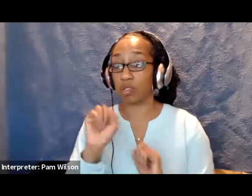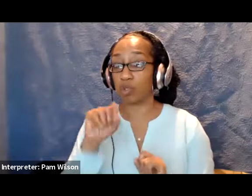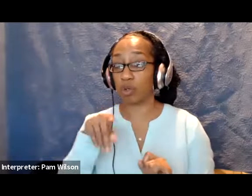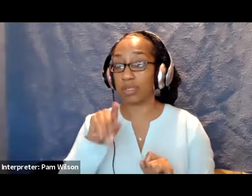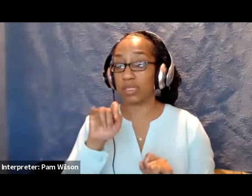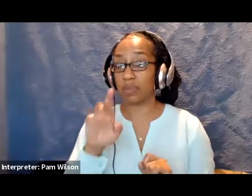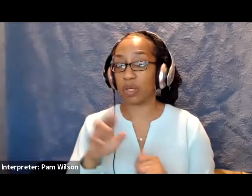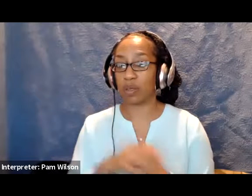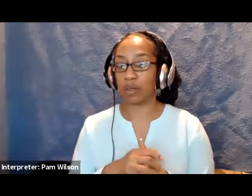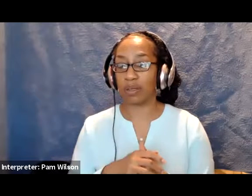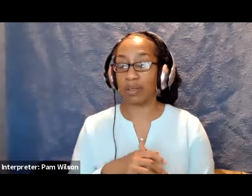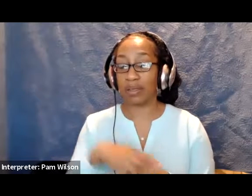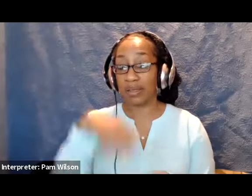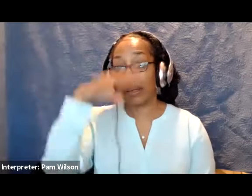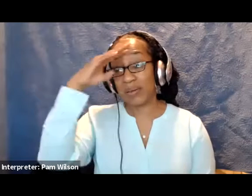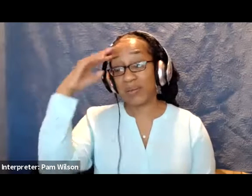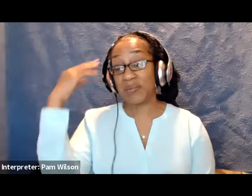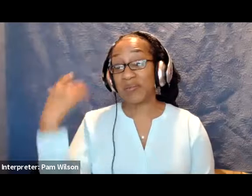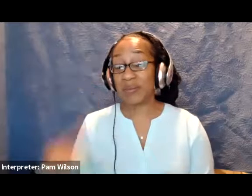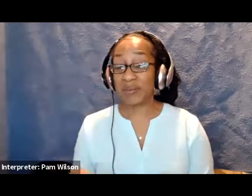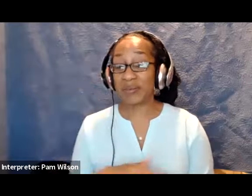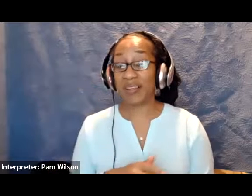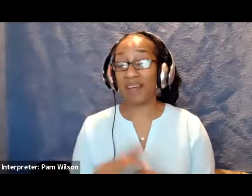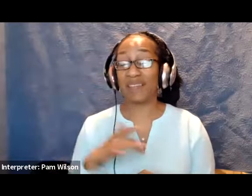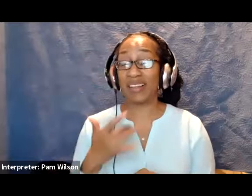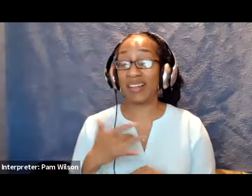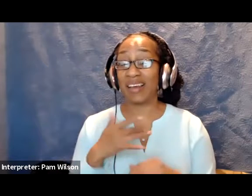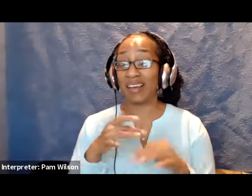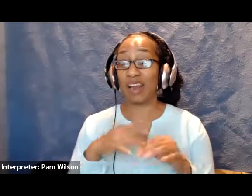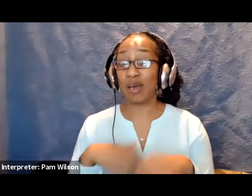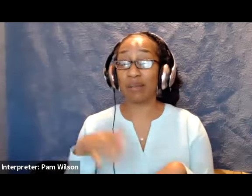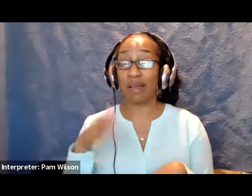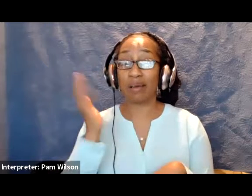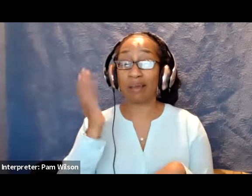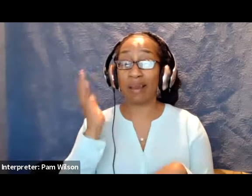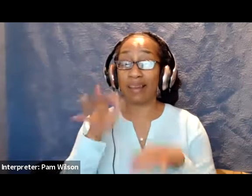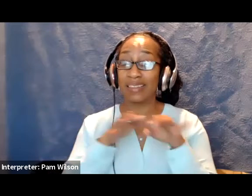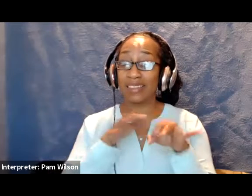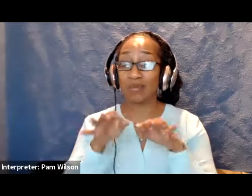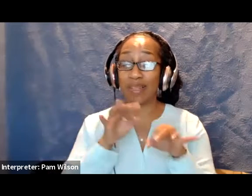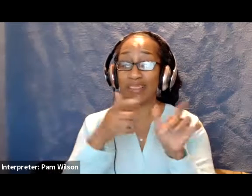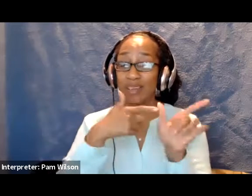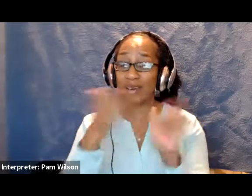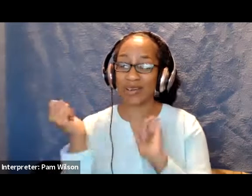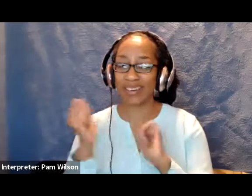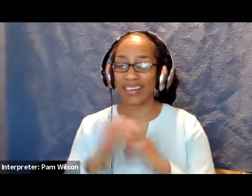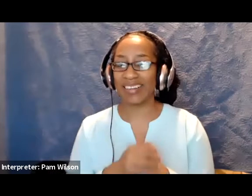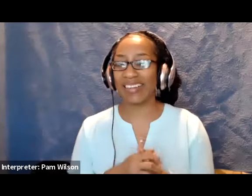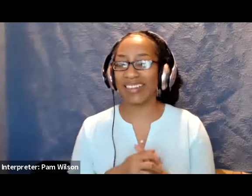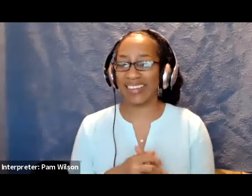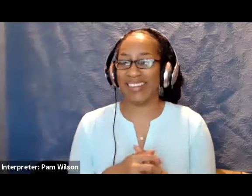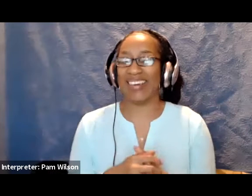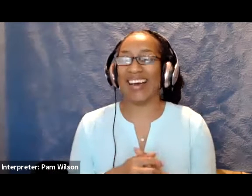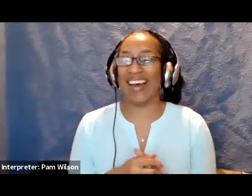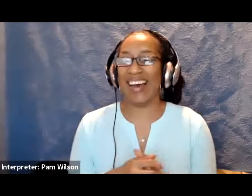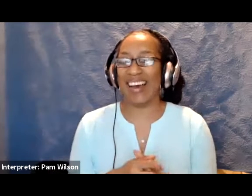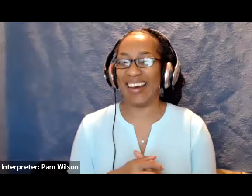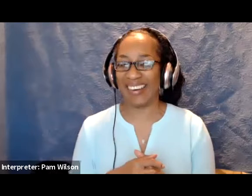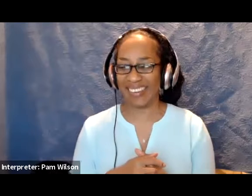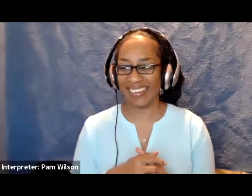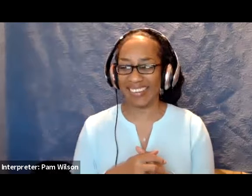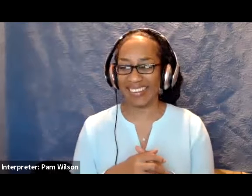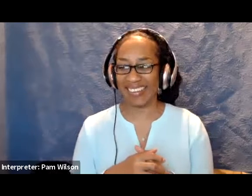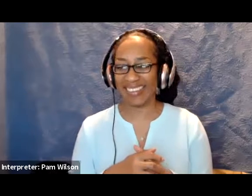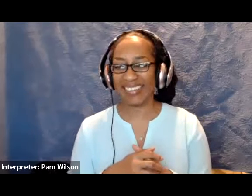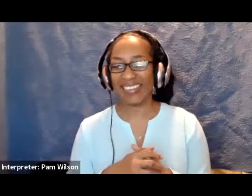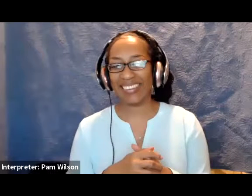Okay, phew. I feel like I'm going through this so quickly, but there is I love the phew. That's great, Pam.